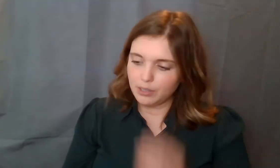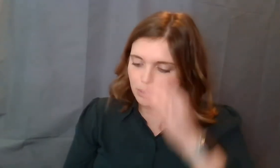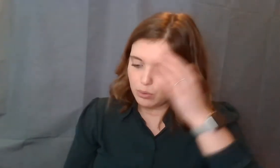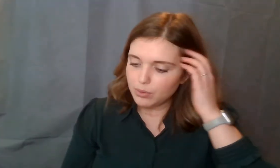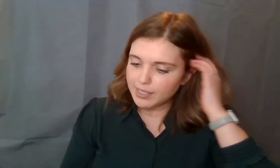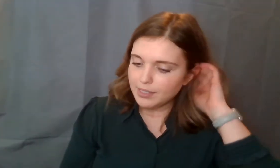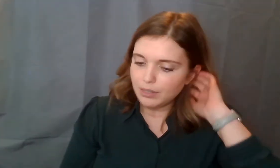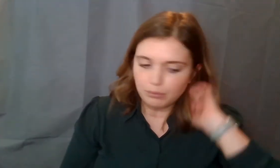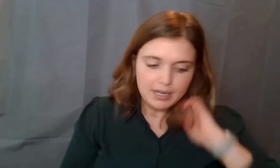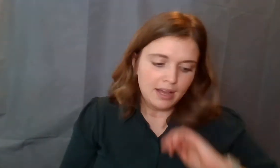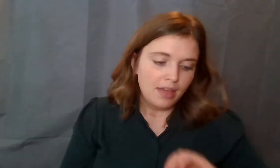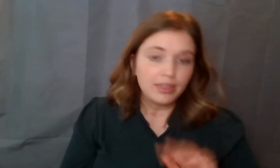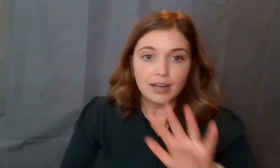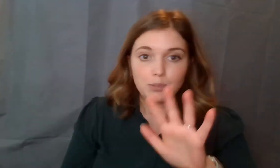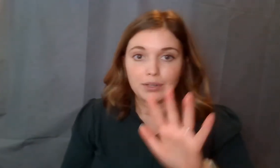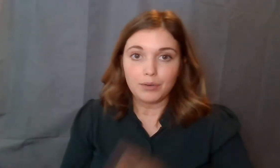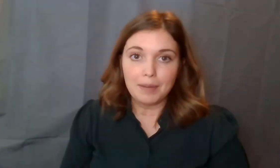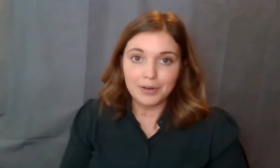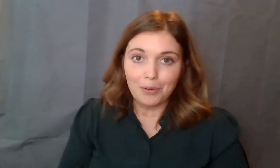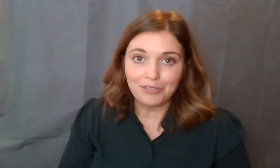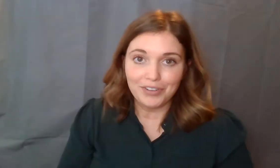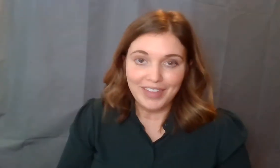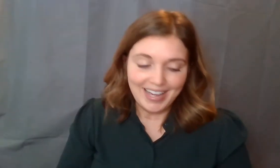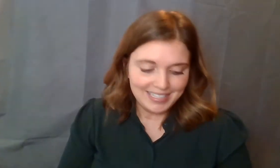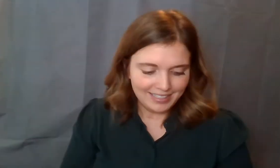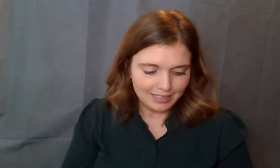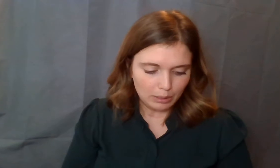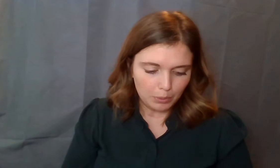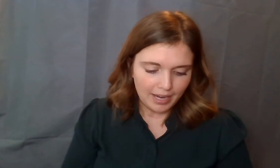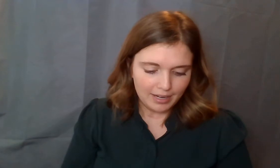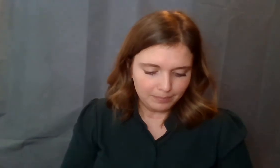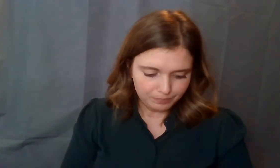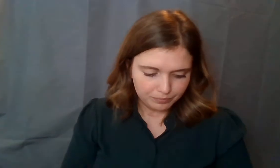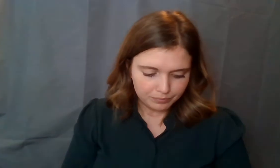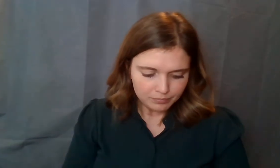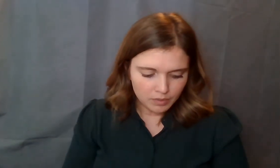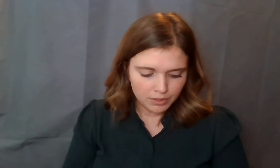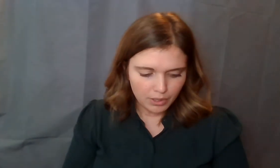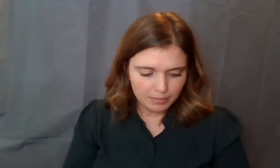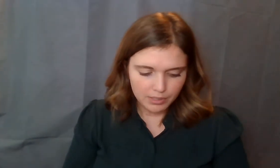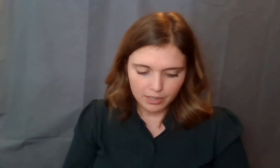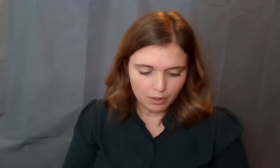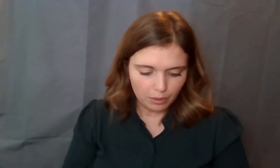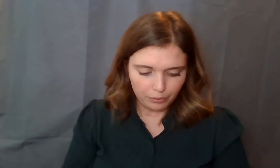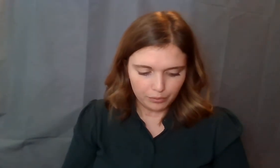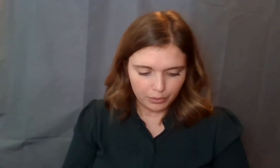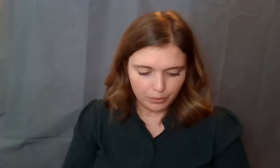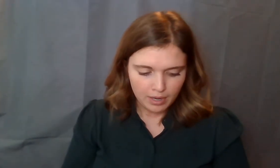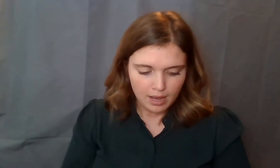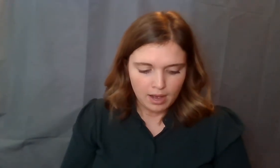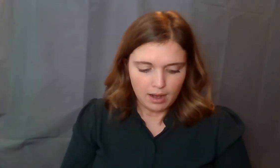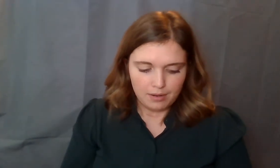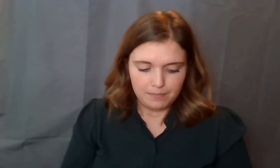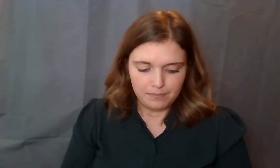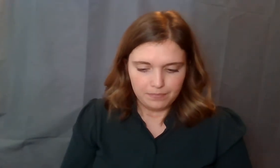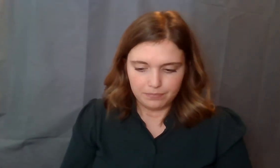262, 263, that's where the grammar note for that is located. So I'm just going to go through